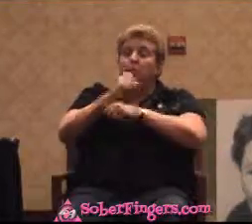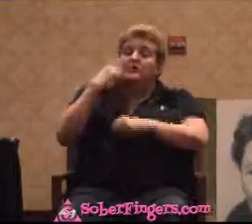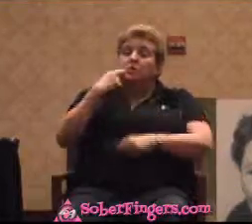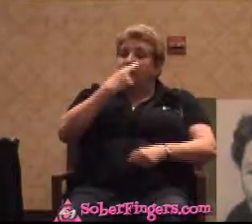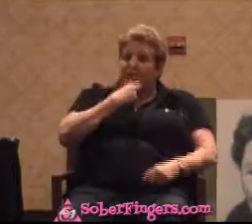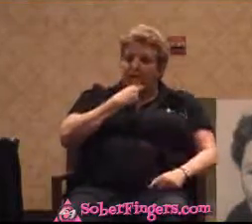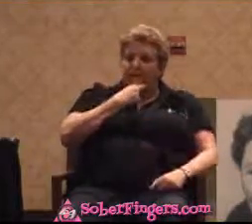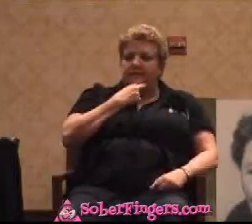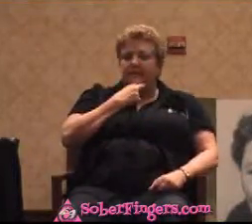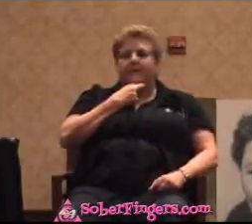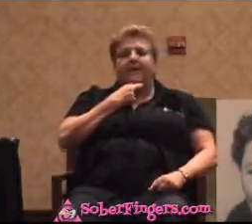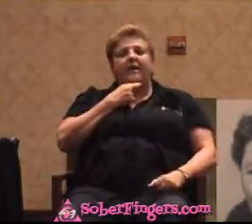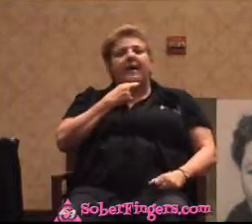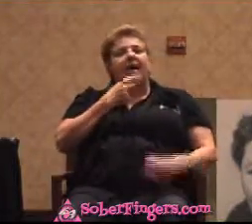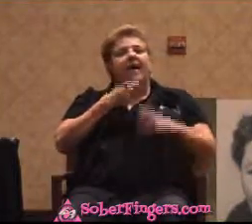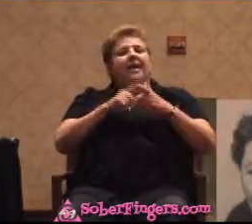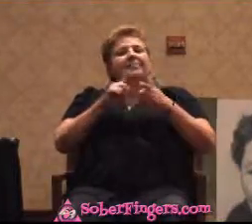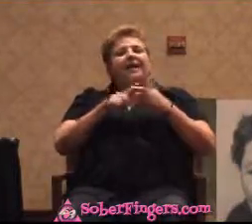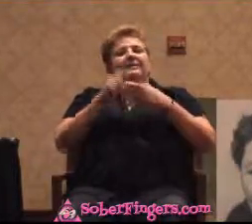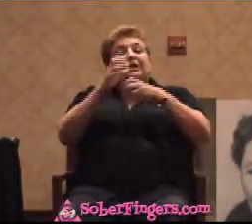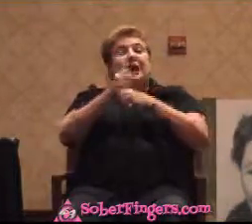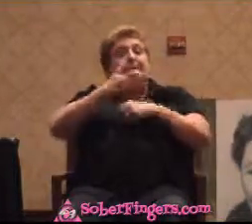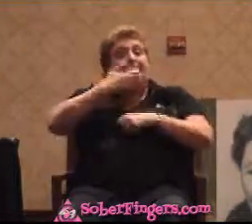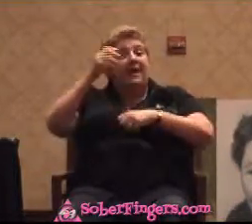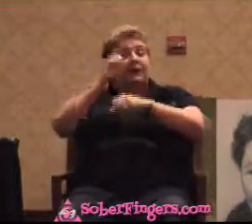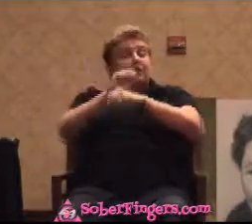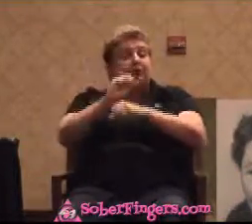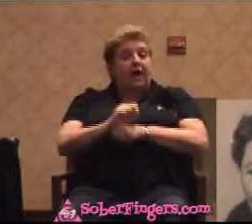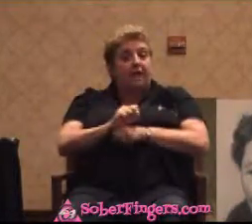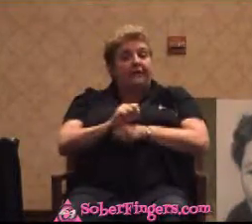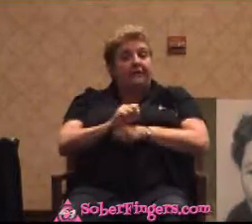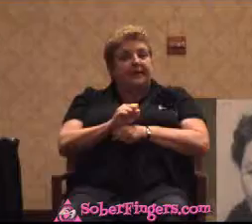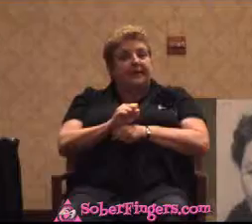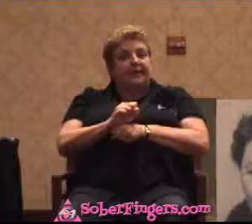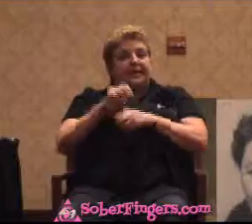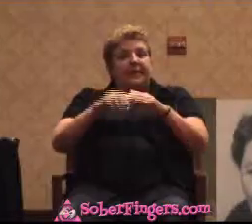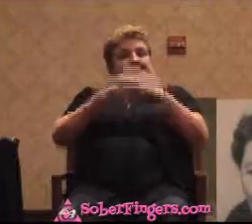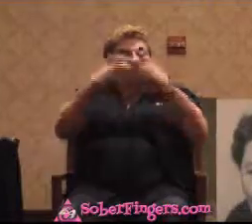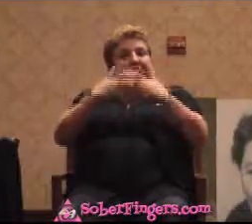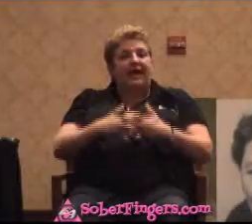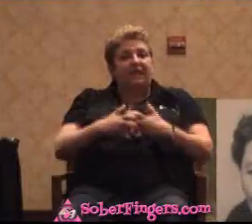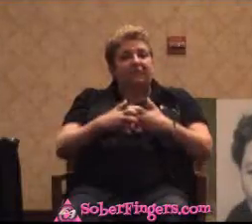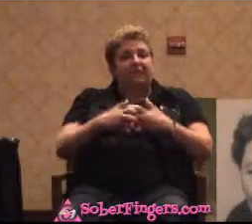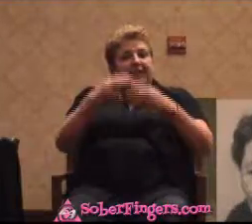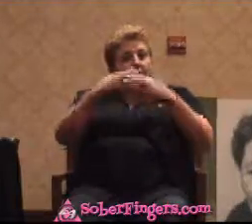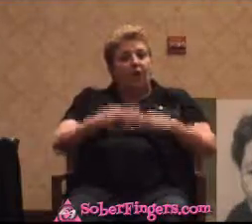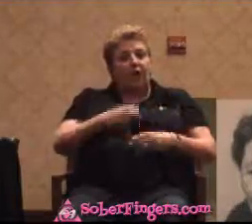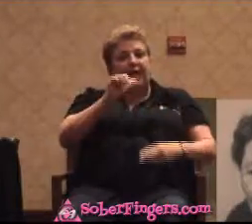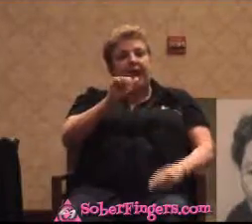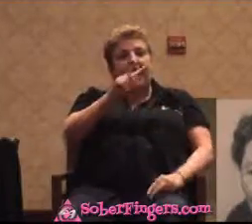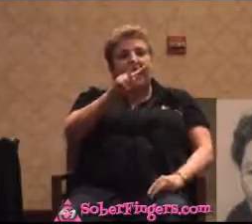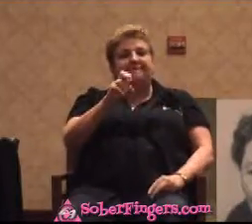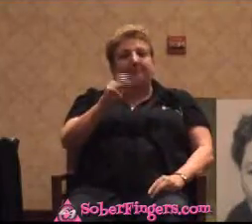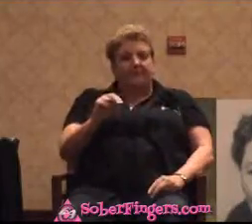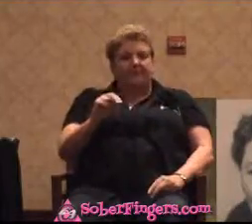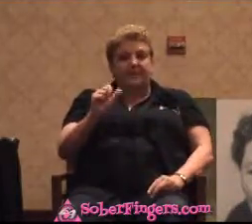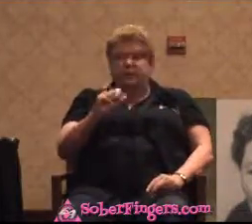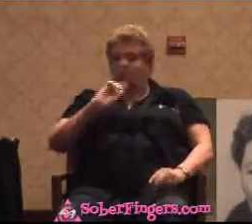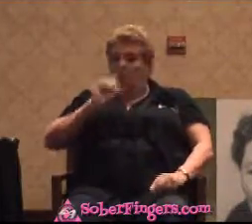and she ended up getting a better job at a factory called Avon. And she moved us to this neighborhood. And so at the